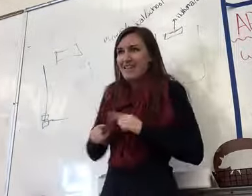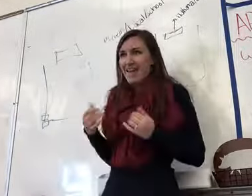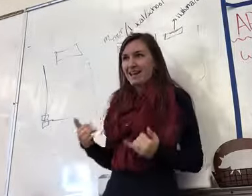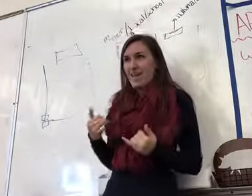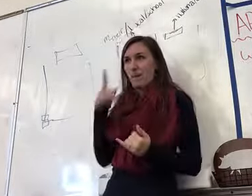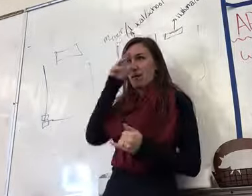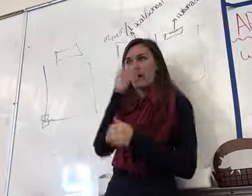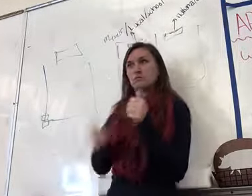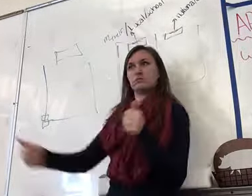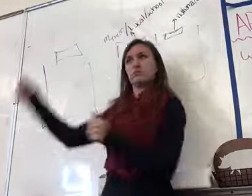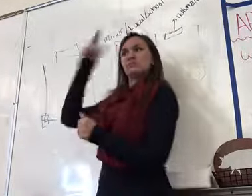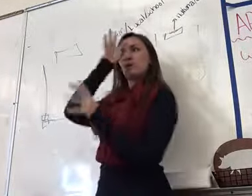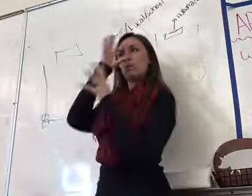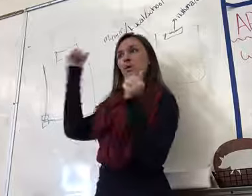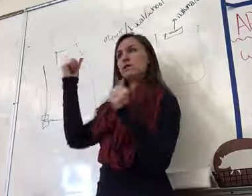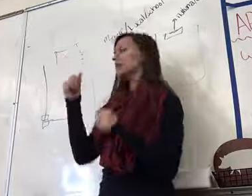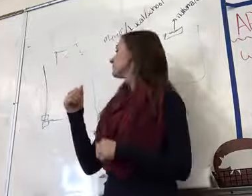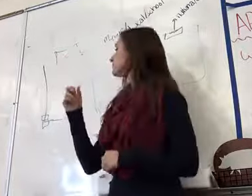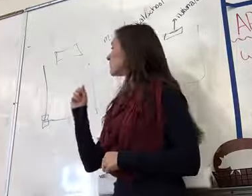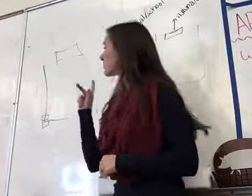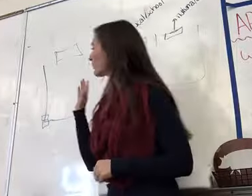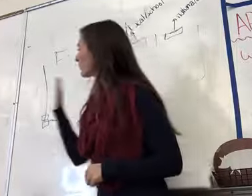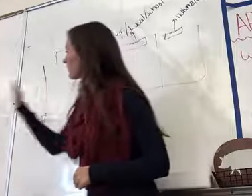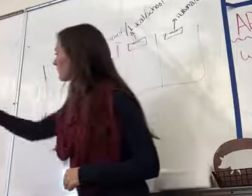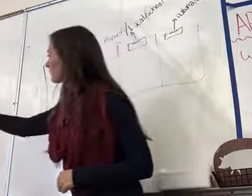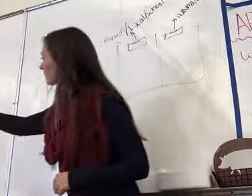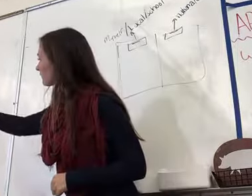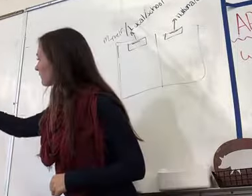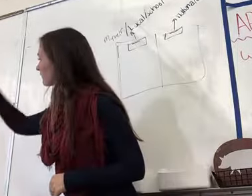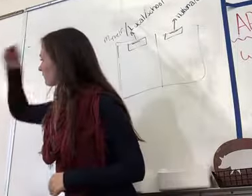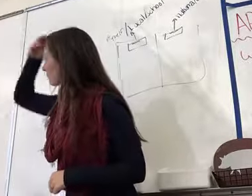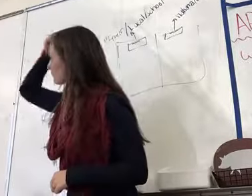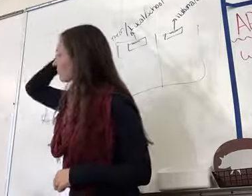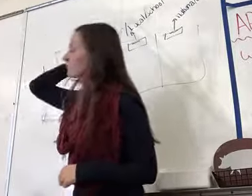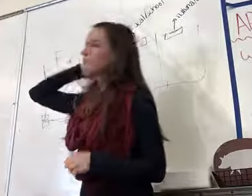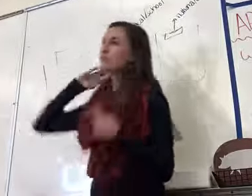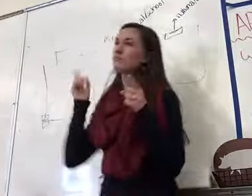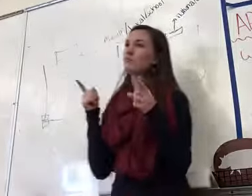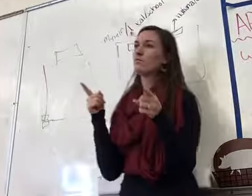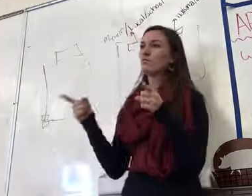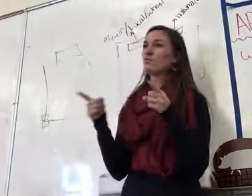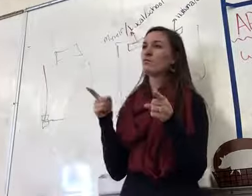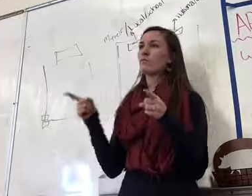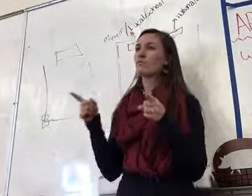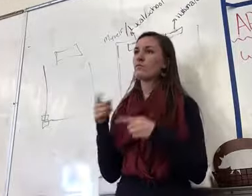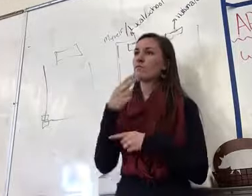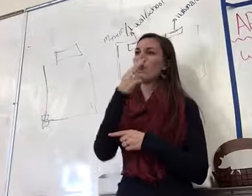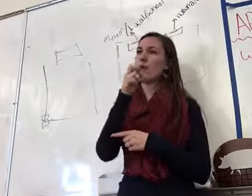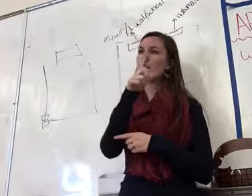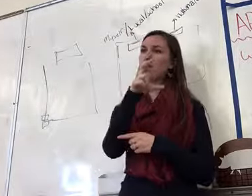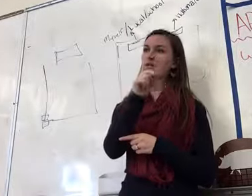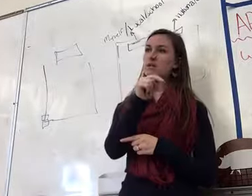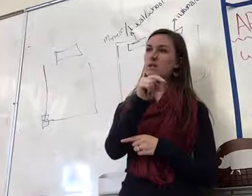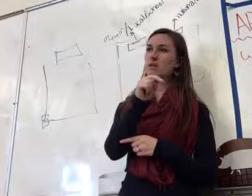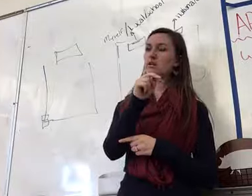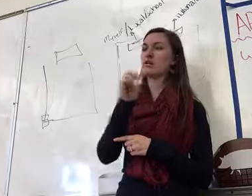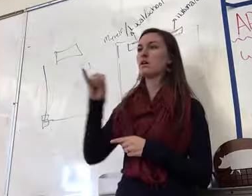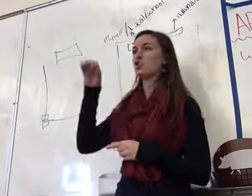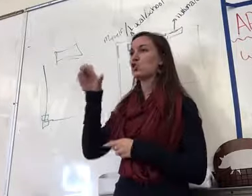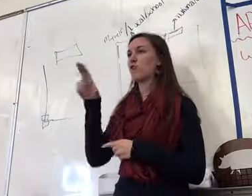into the two economic policies, Jeffersonian and Hamiltonian. This is also Jeffersonian and Hamiltonian democracy, as well